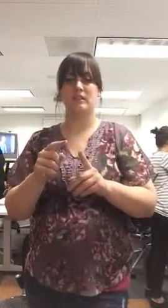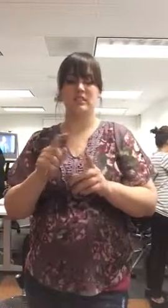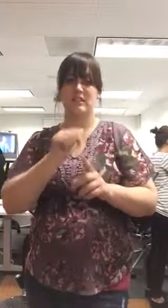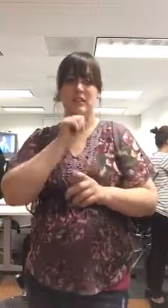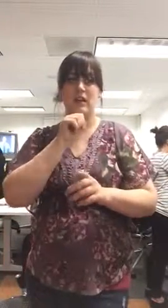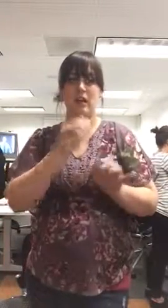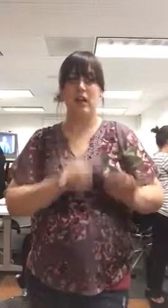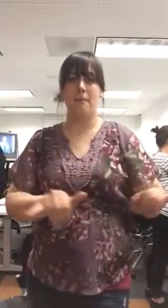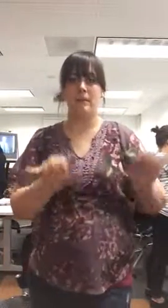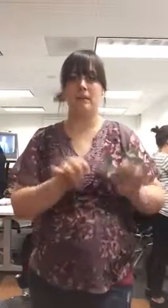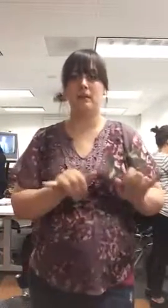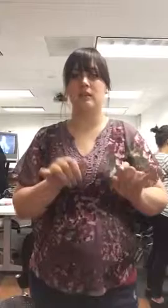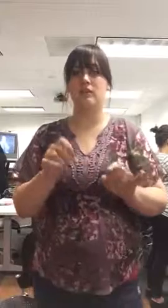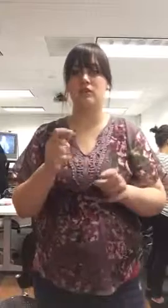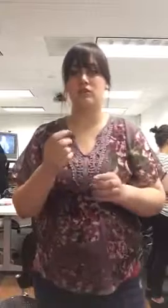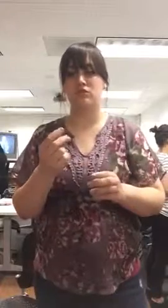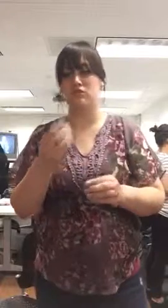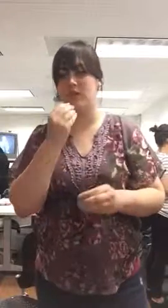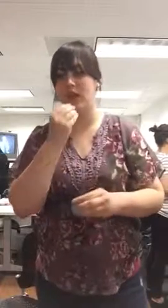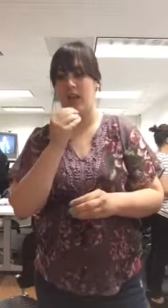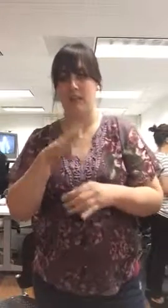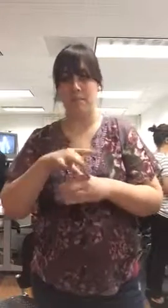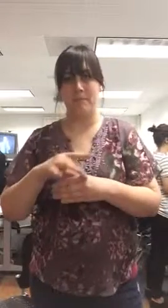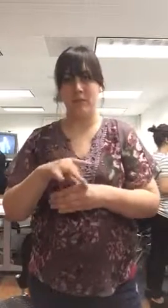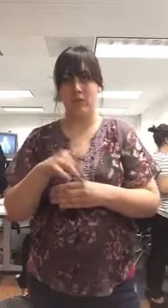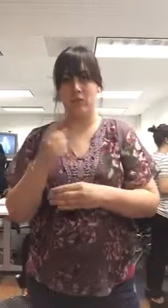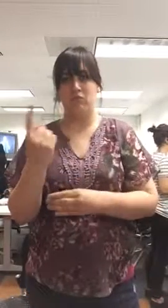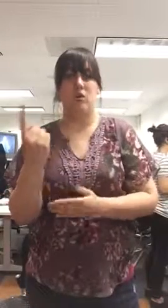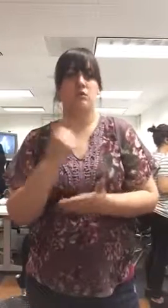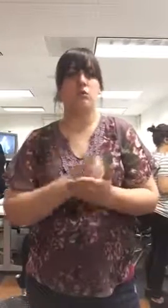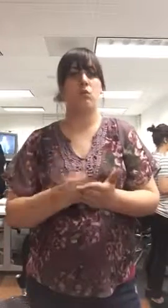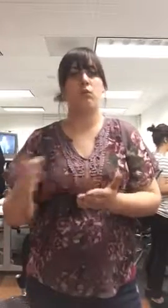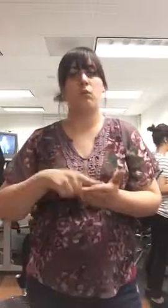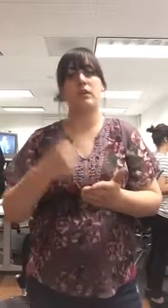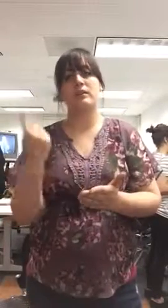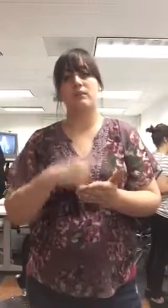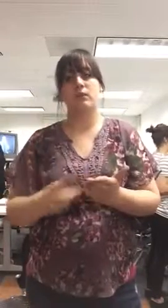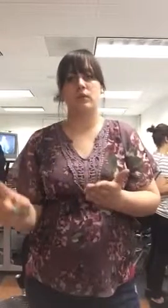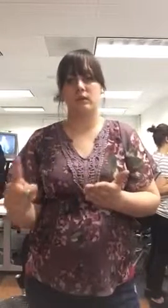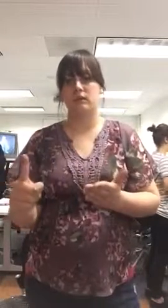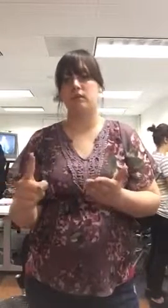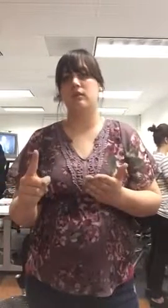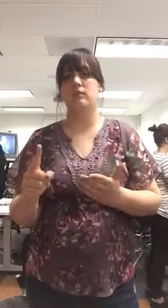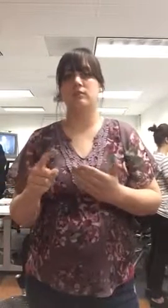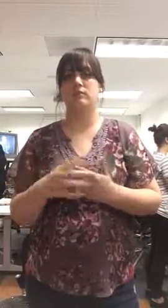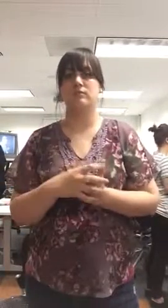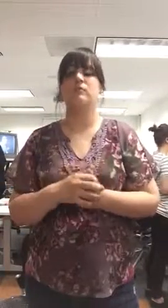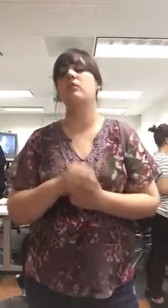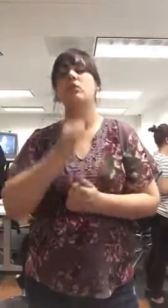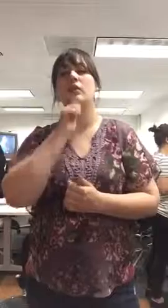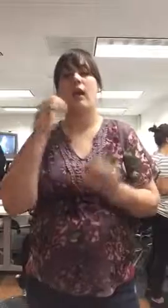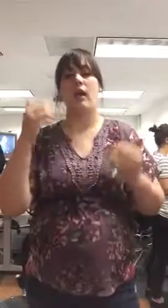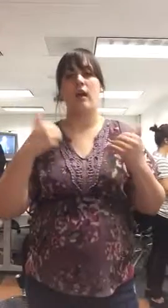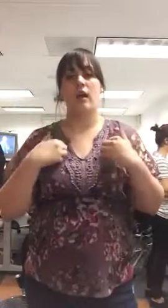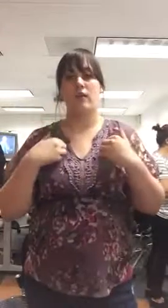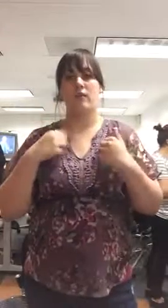meat once a week, it's rare, and then it's some kind of sausage, and maybe some chicken. So you won't have beef. So the beast of